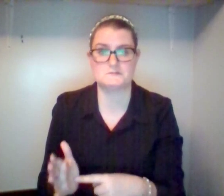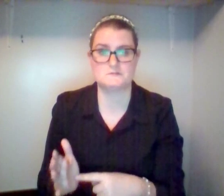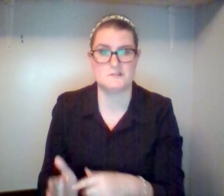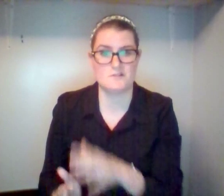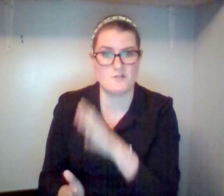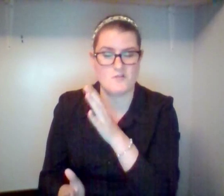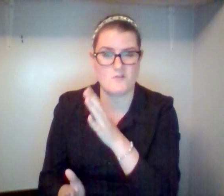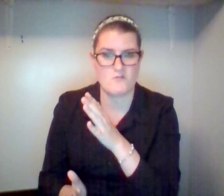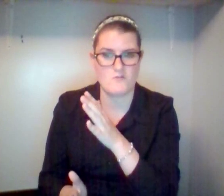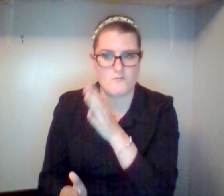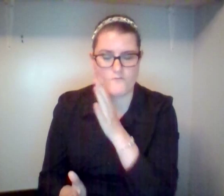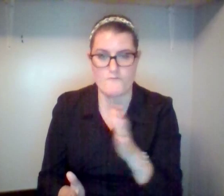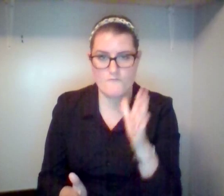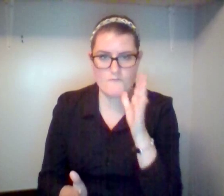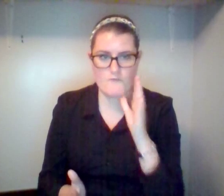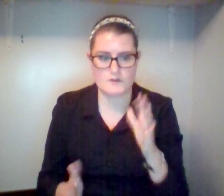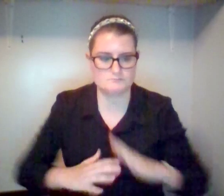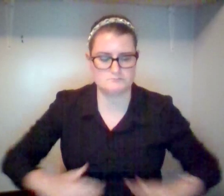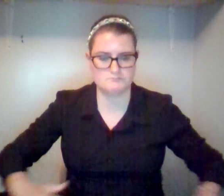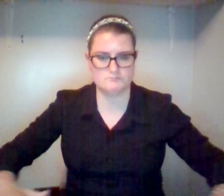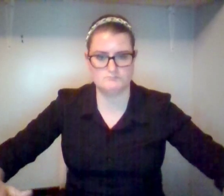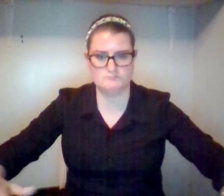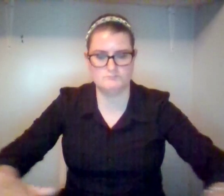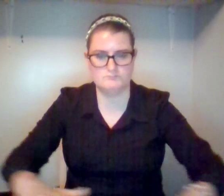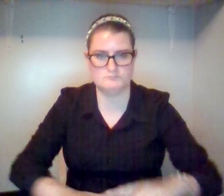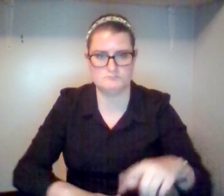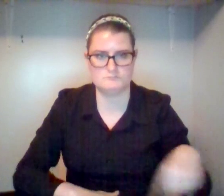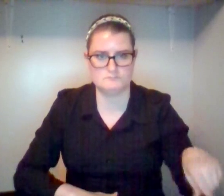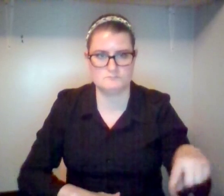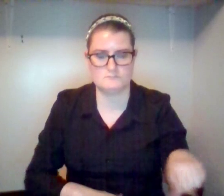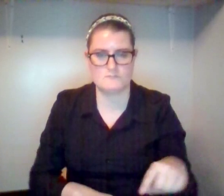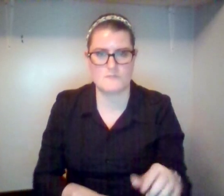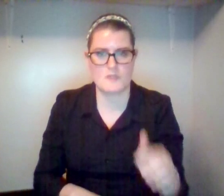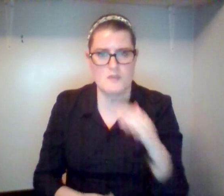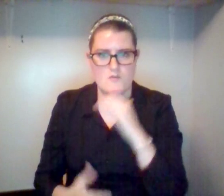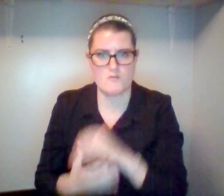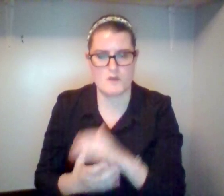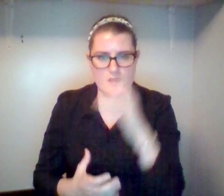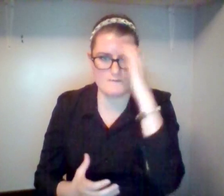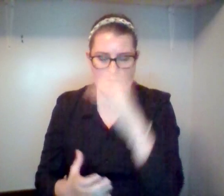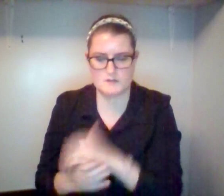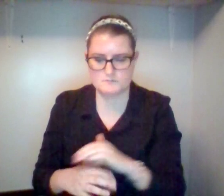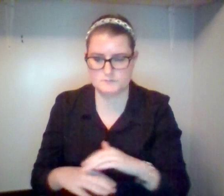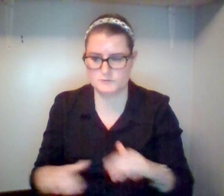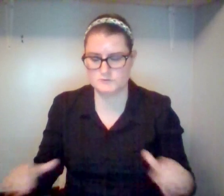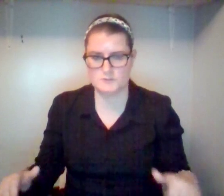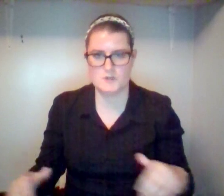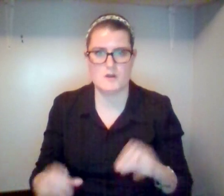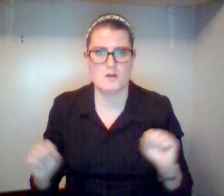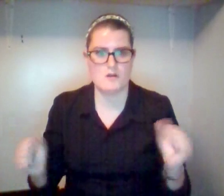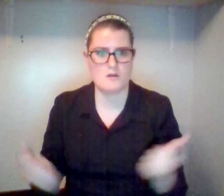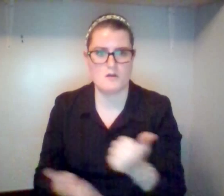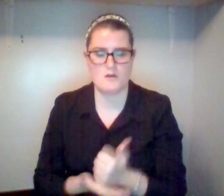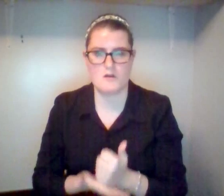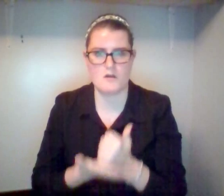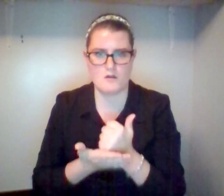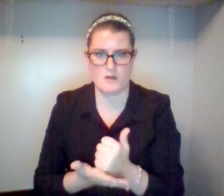and the children and the hired hands did their chores. If anybody shirked, the business